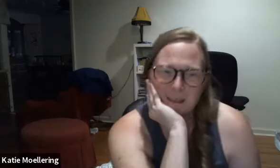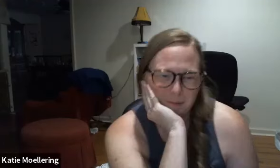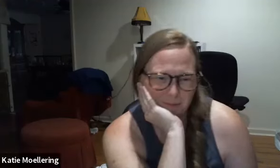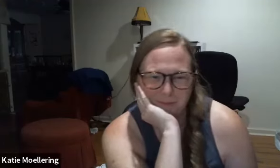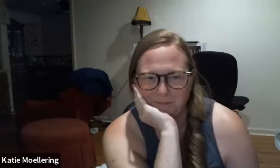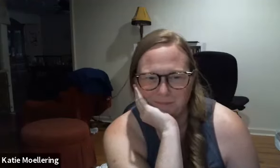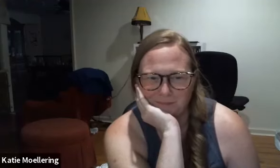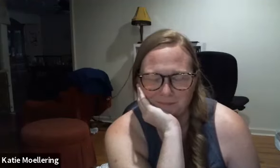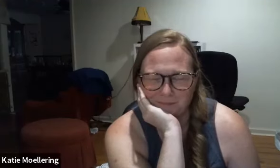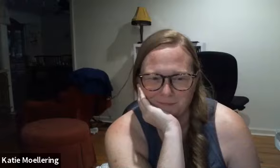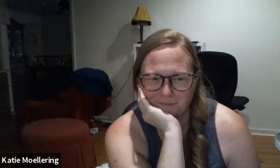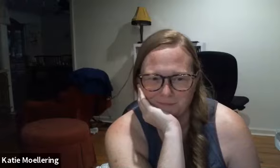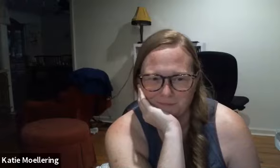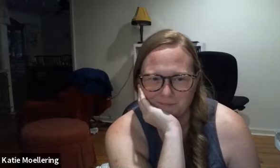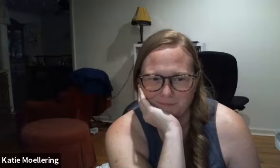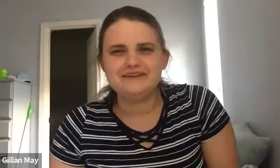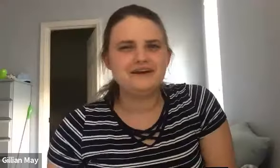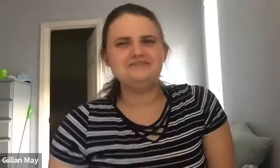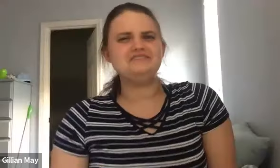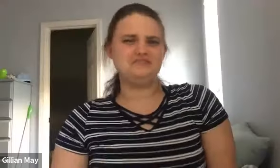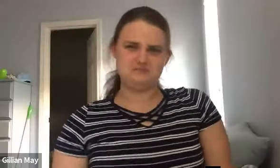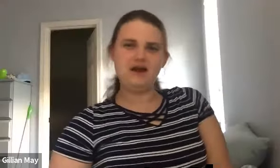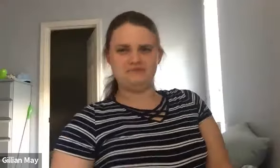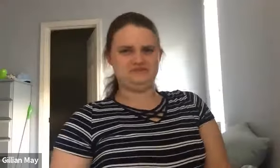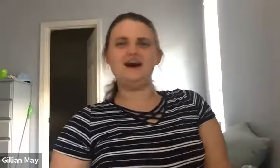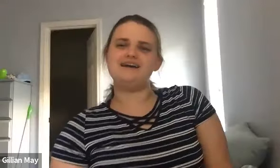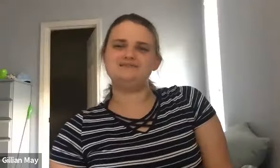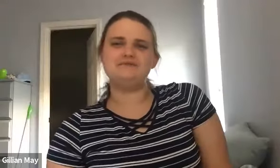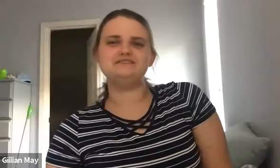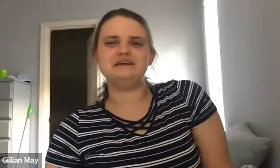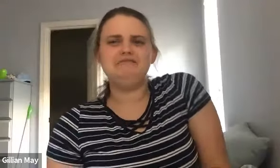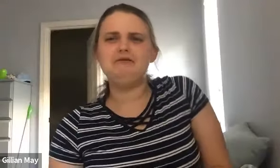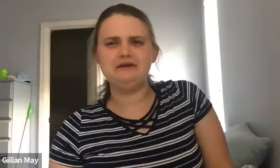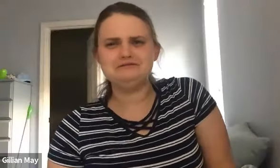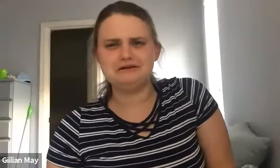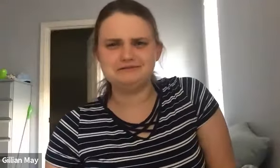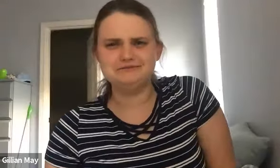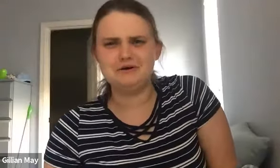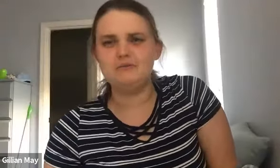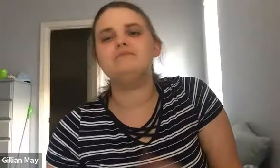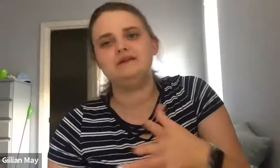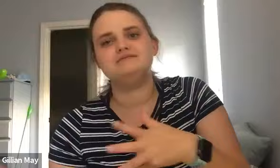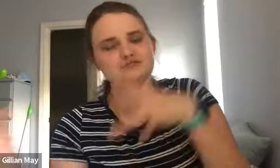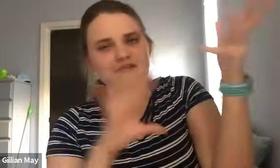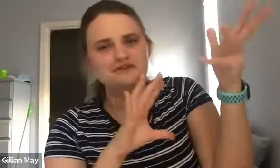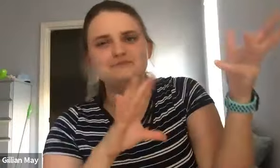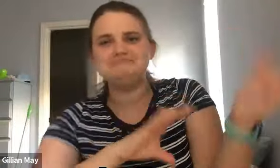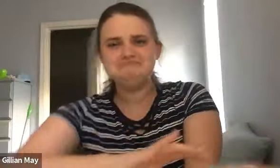I always feel I'm like, oh, I'm so not ladylike, not using these proper signs. But I'm also like, no one else does them. So, well, I mean, there's others, but